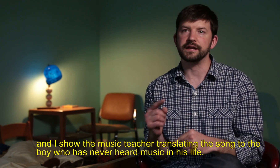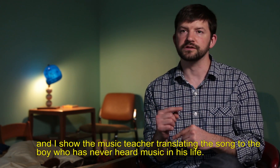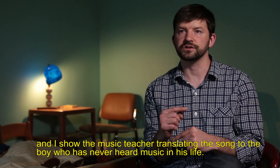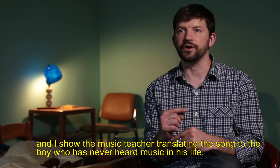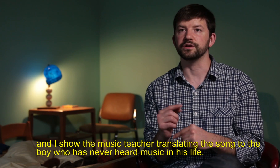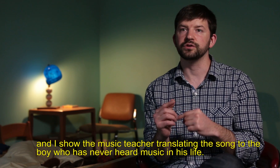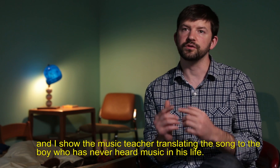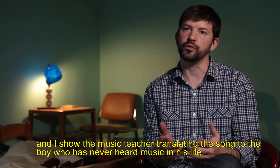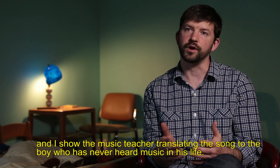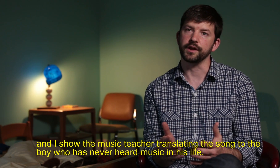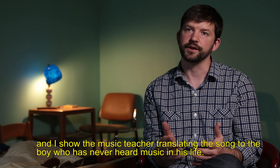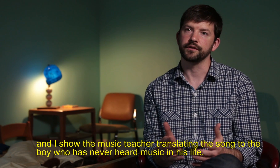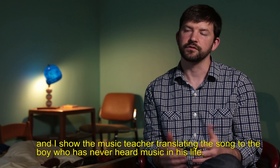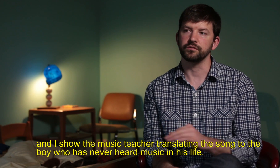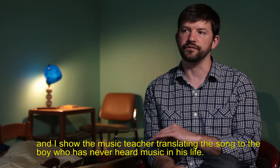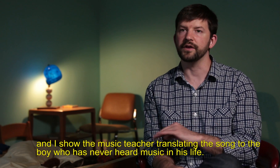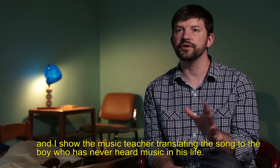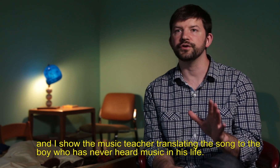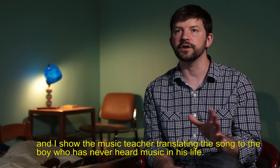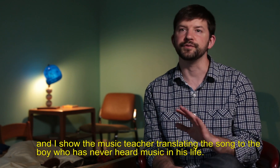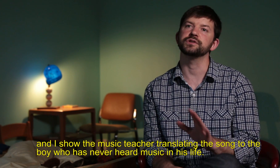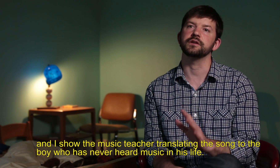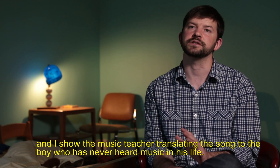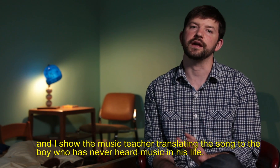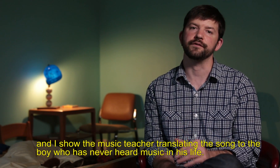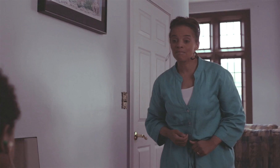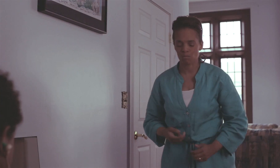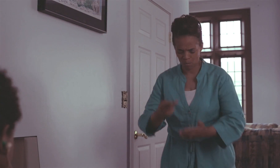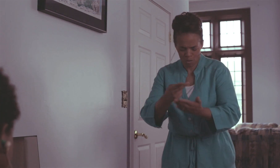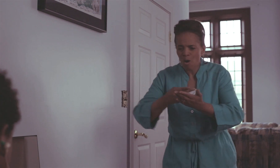translating the song to the boy who's never heard of music in his life.